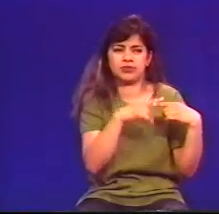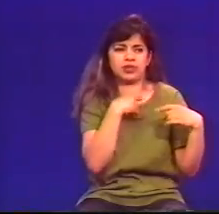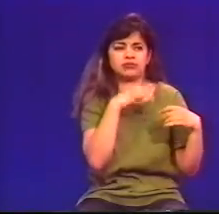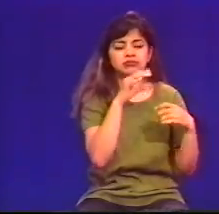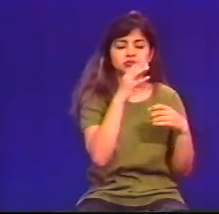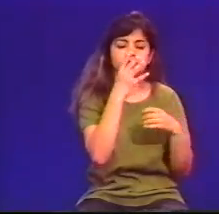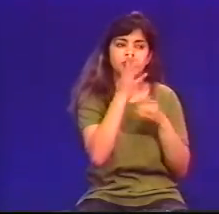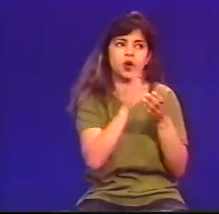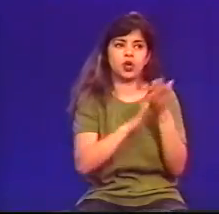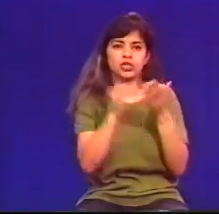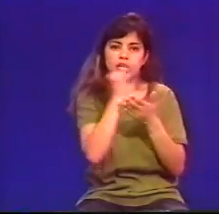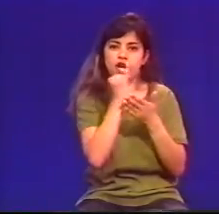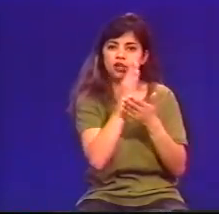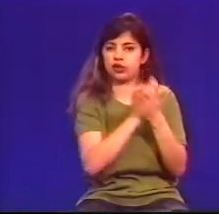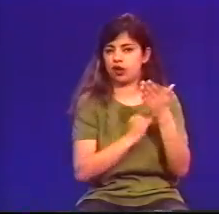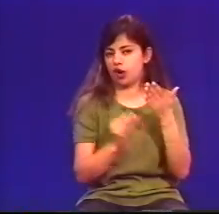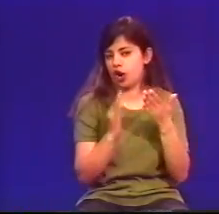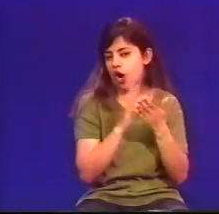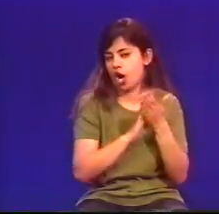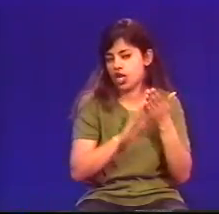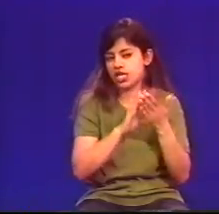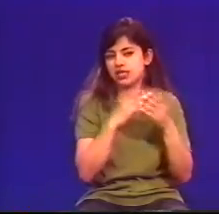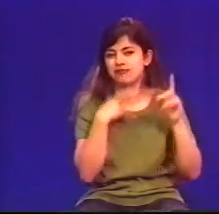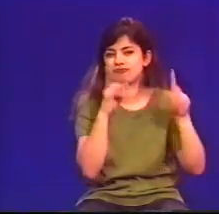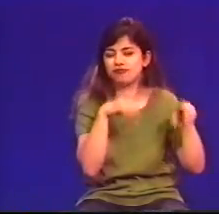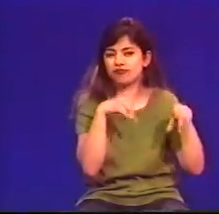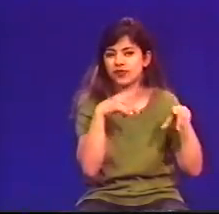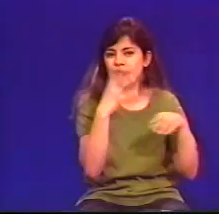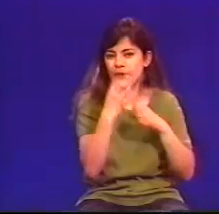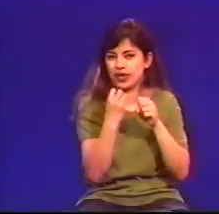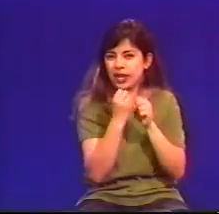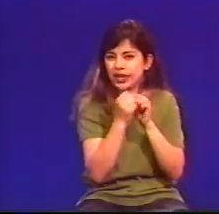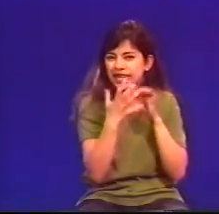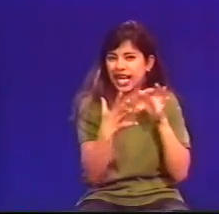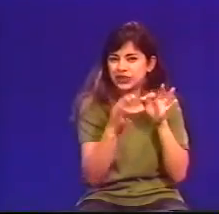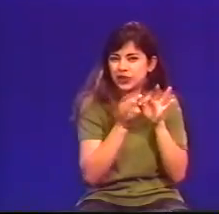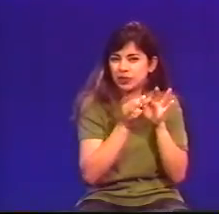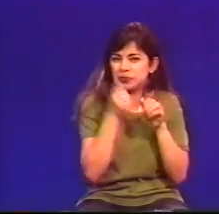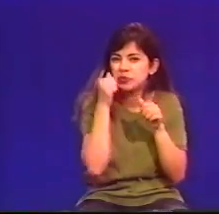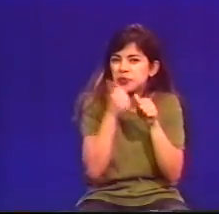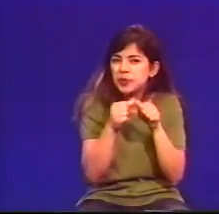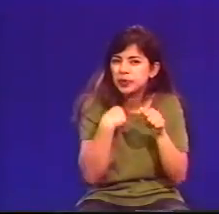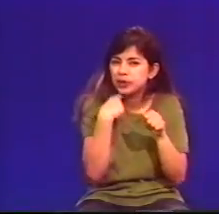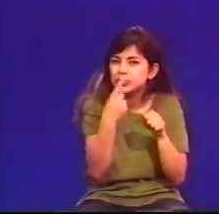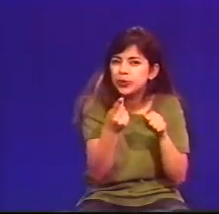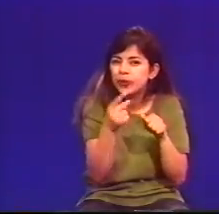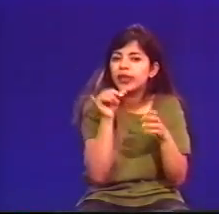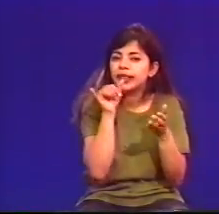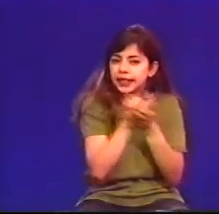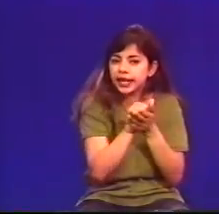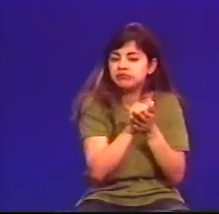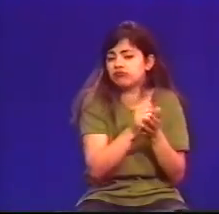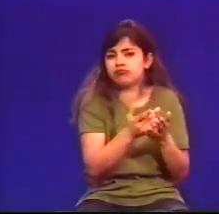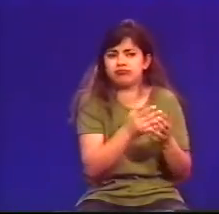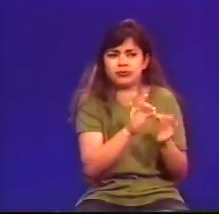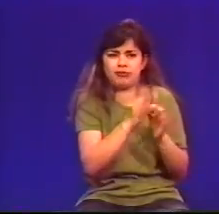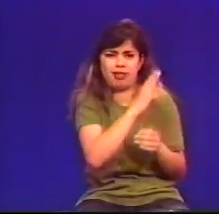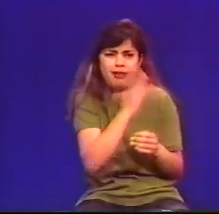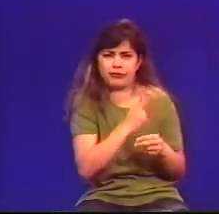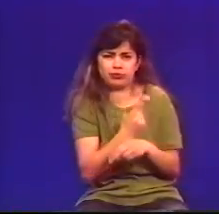As I explained before, the art school that I went to in Pakistan didn't have any interpreting services. They just weren't available.